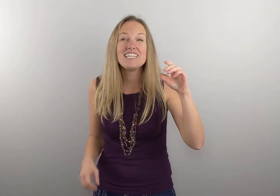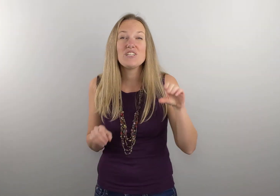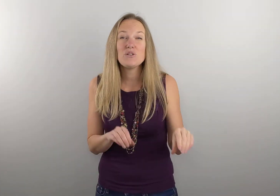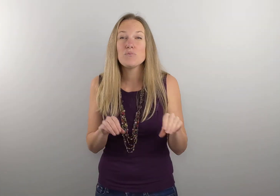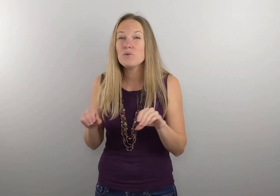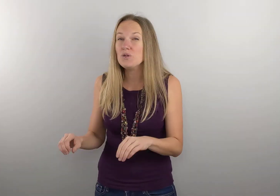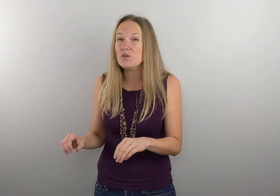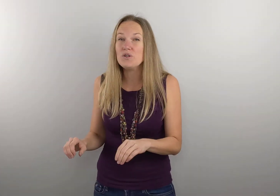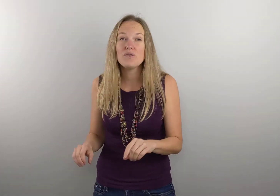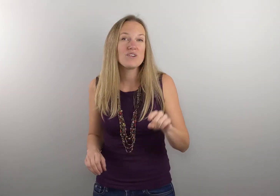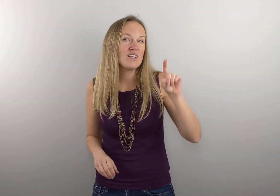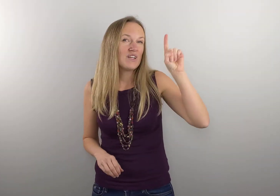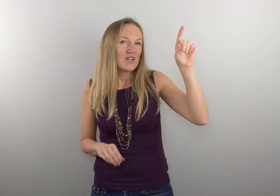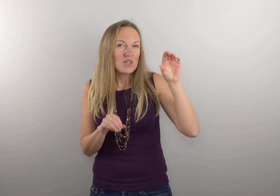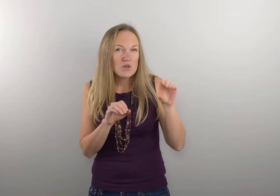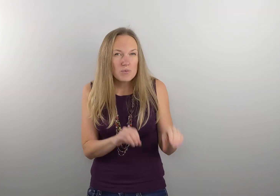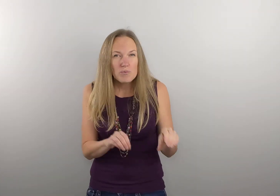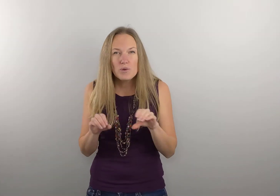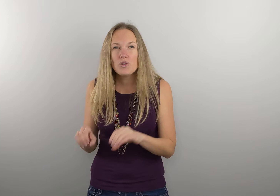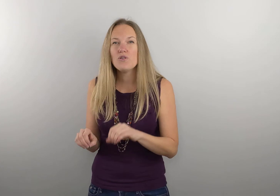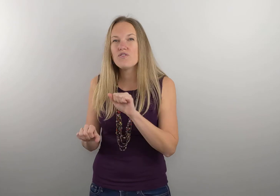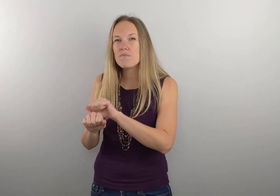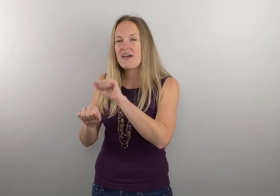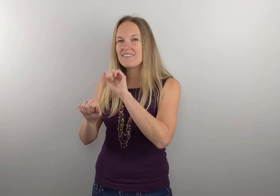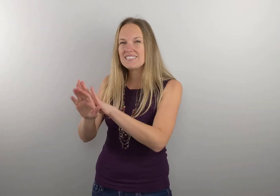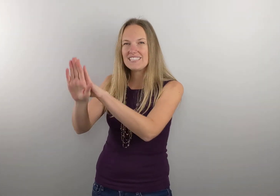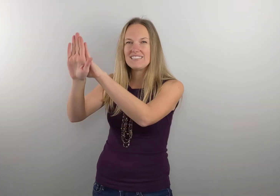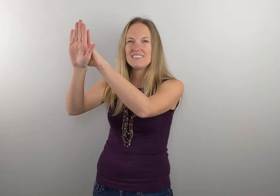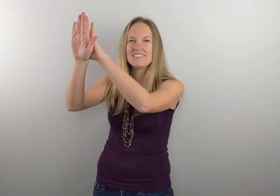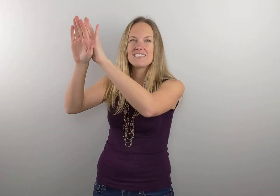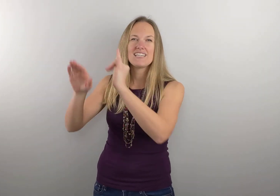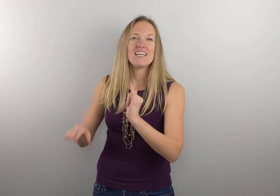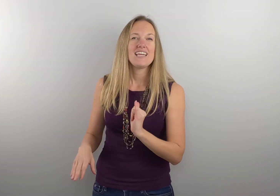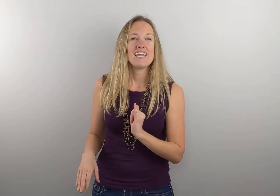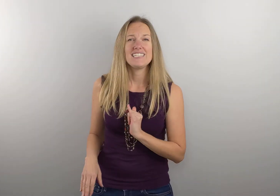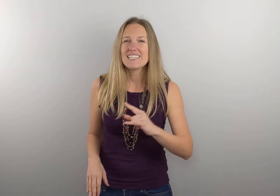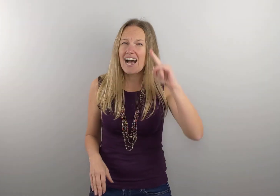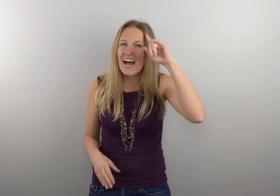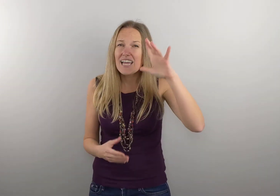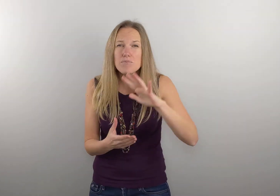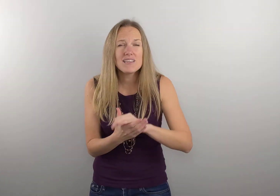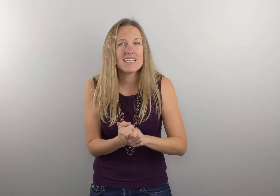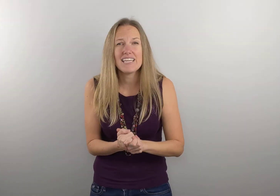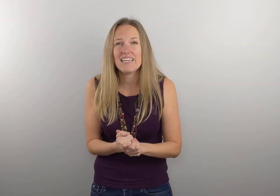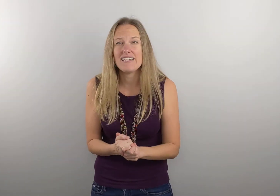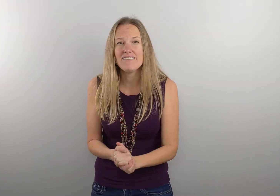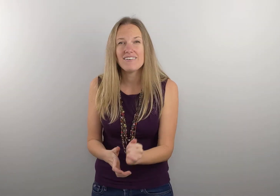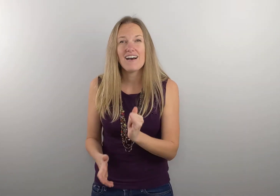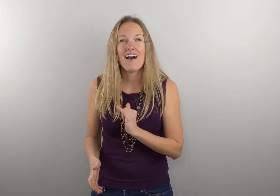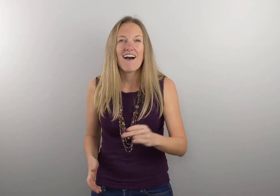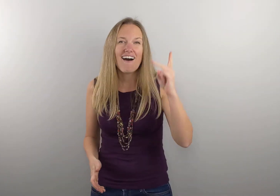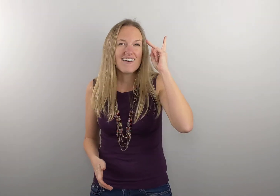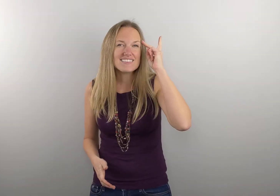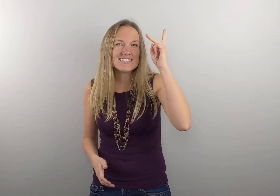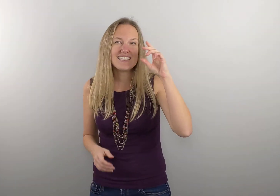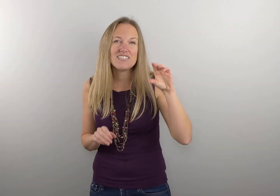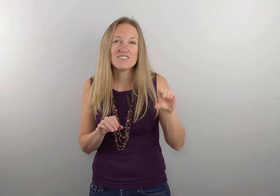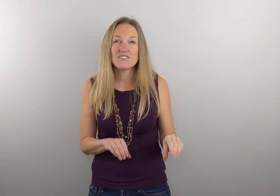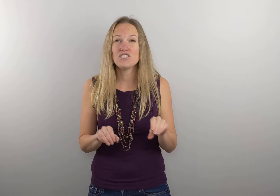you move the mountains, and I believe I'll see you do